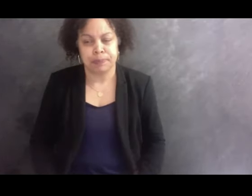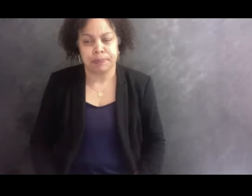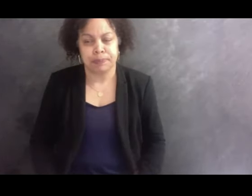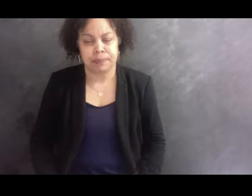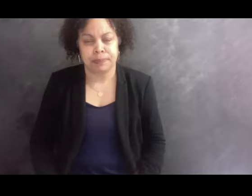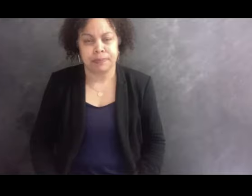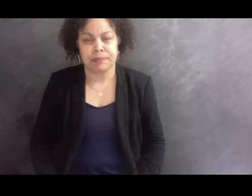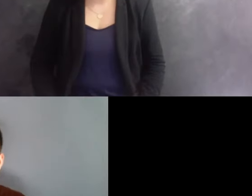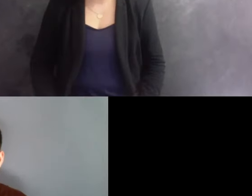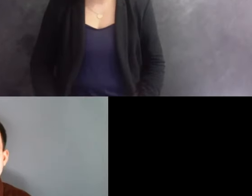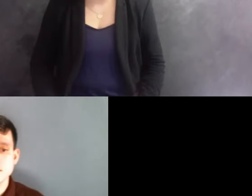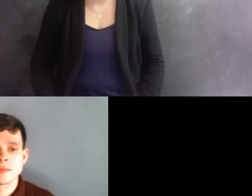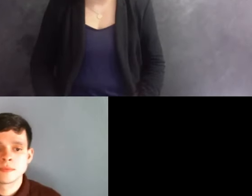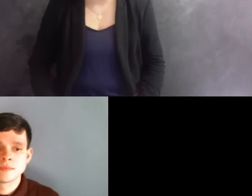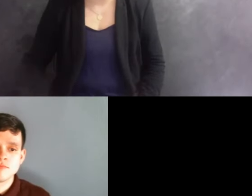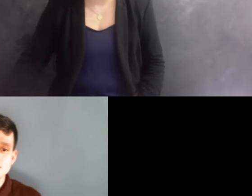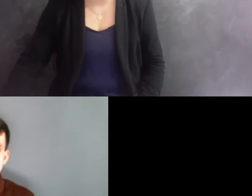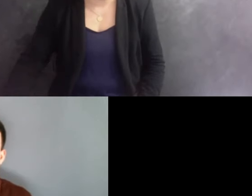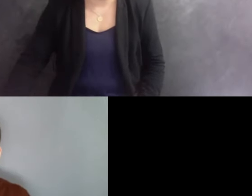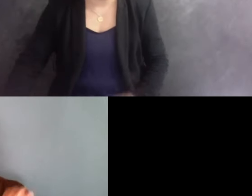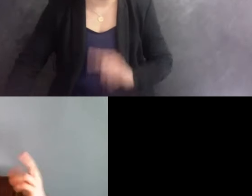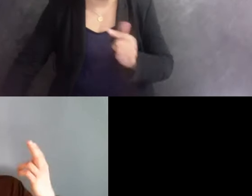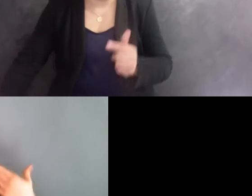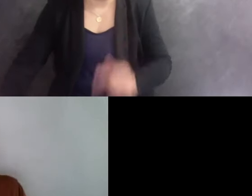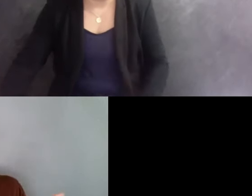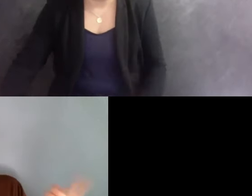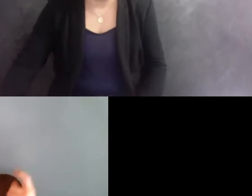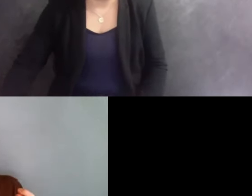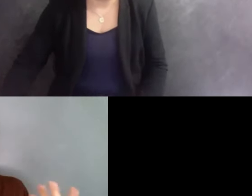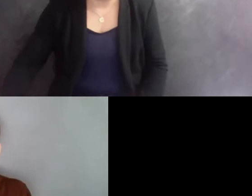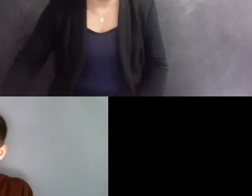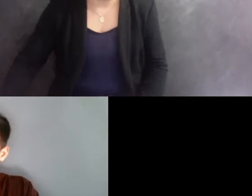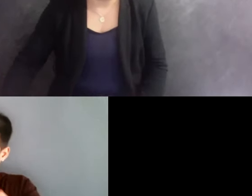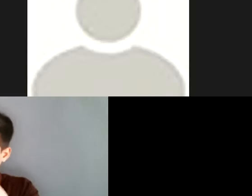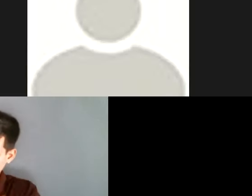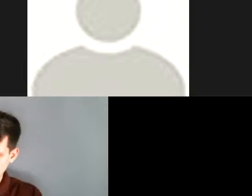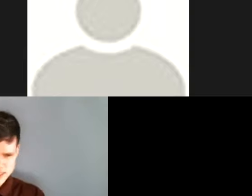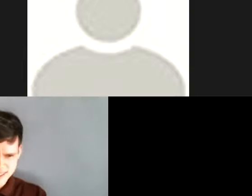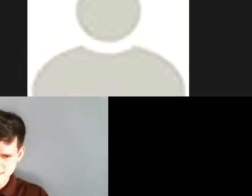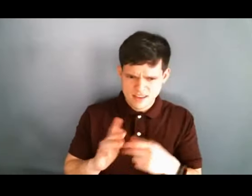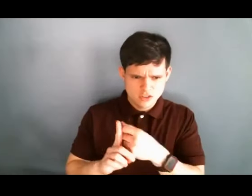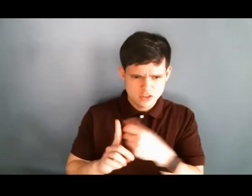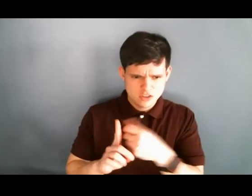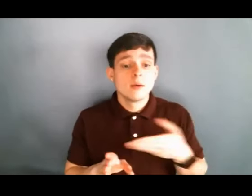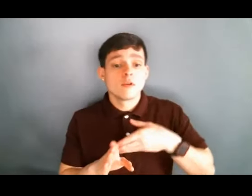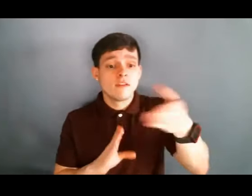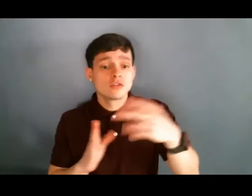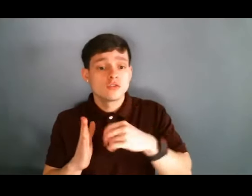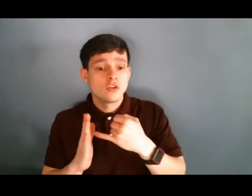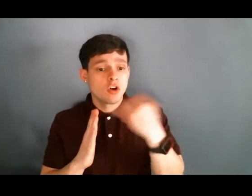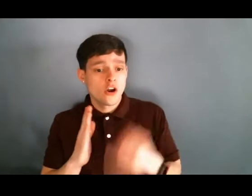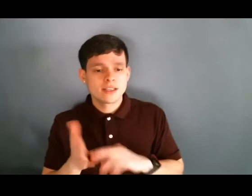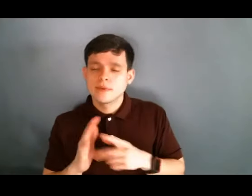Oh, this is a good question. What is the definition of professional artist? For us, a professional artist is someone who is not in